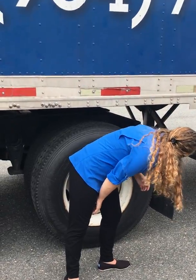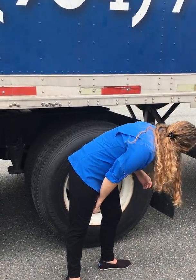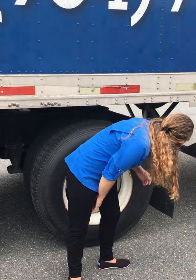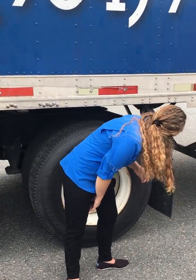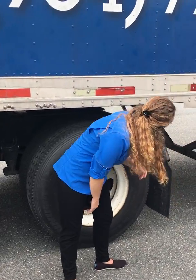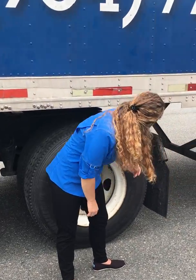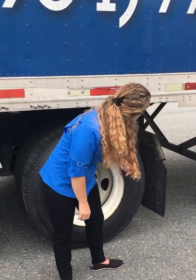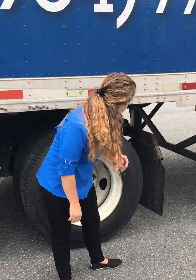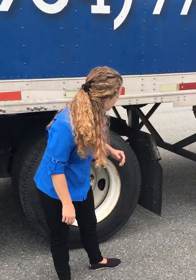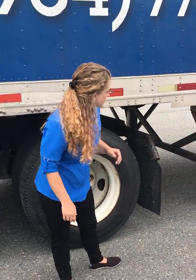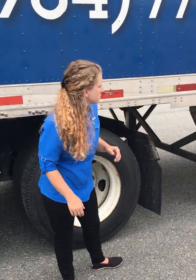I got a door on this side.